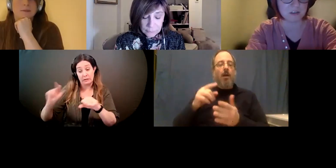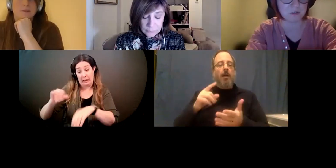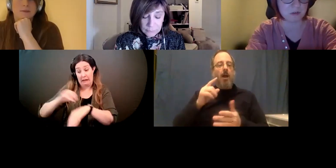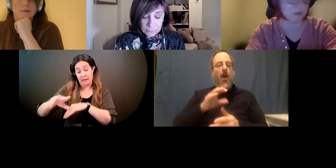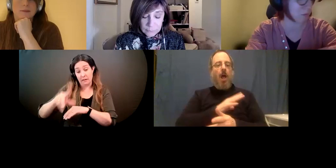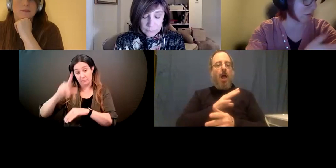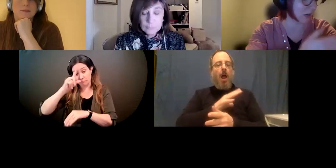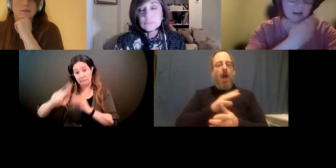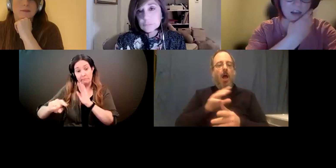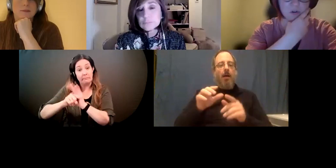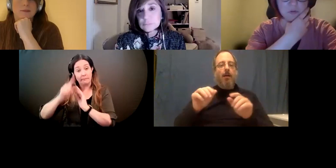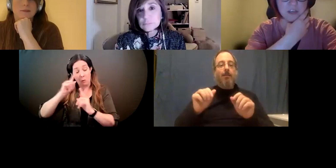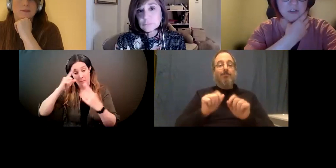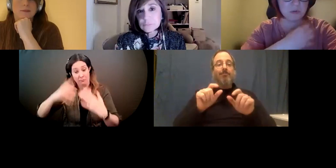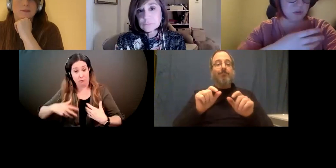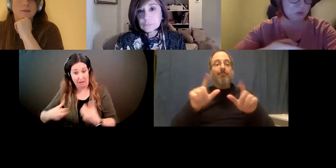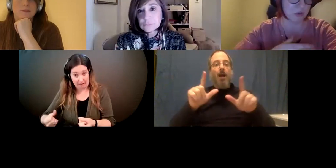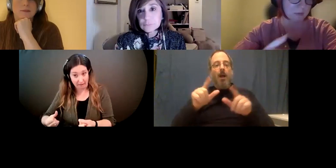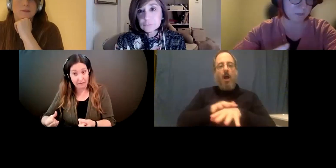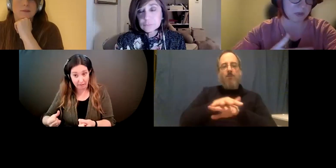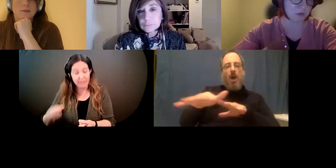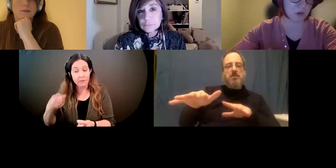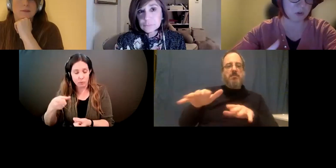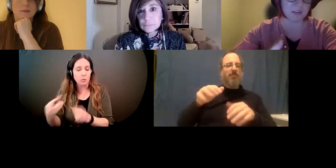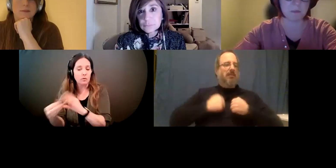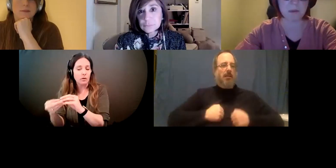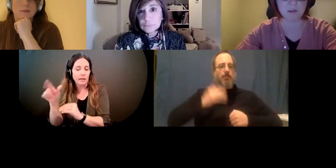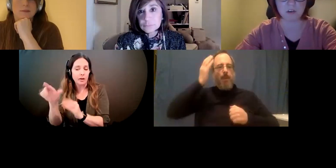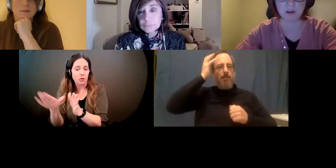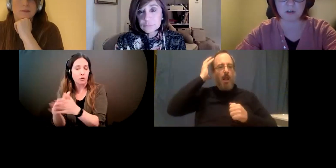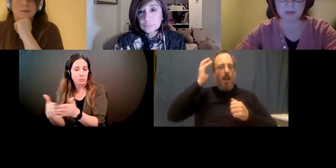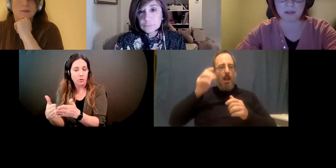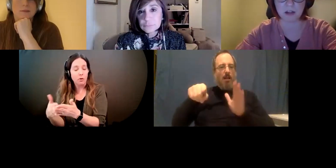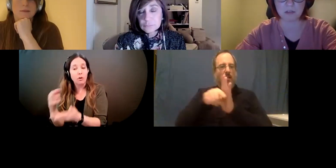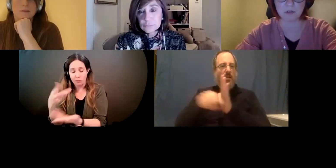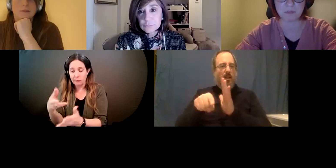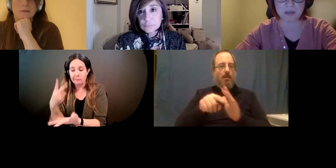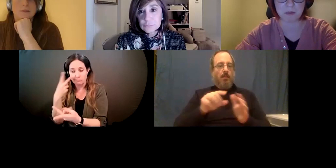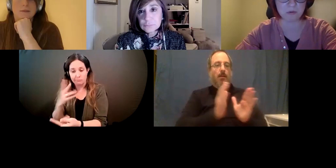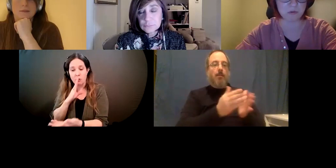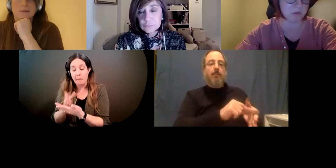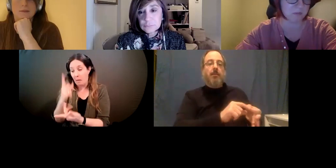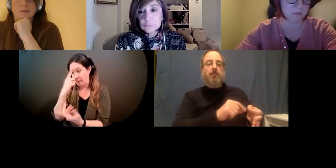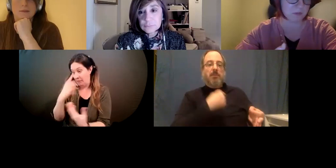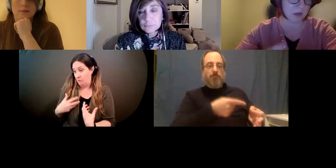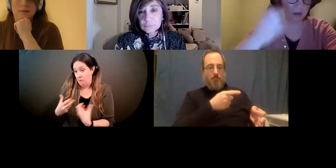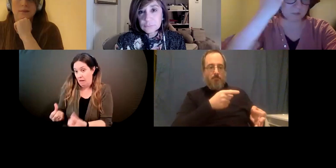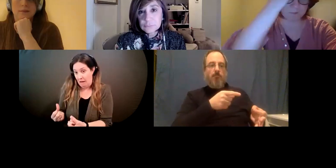did in your previous books, like Alone Together, where you saw this impact on mental health of many people